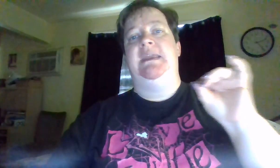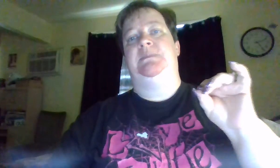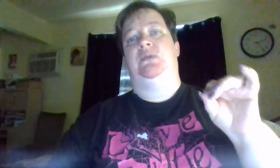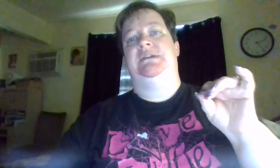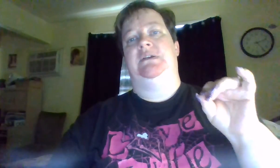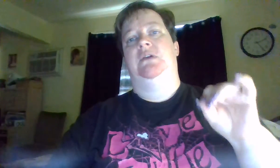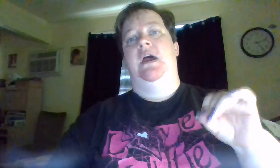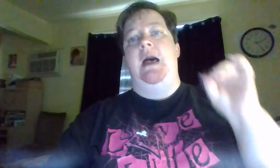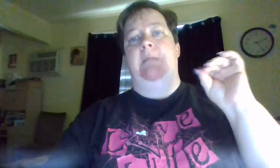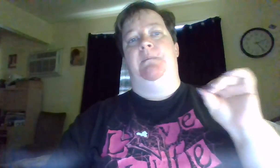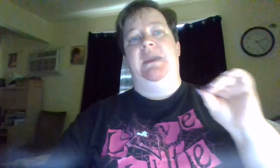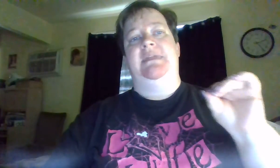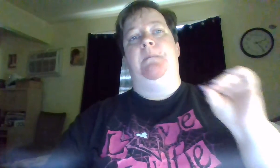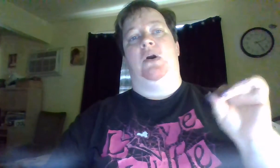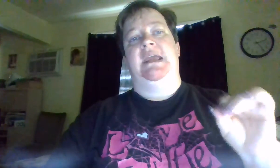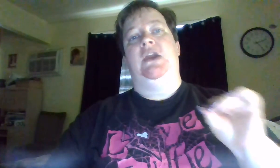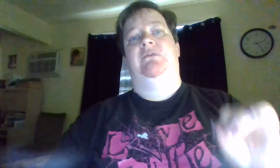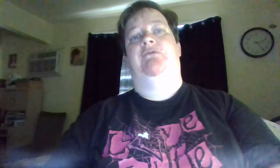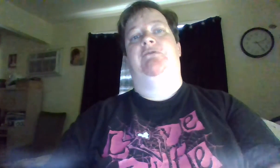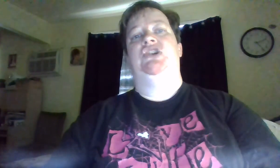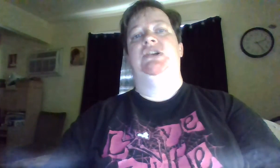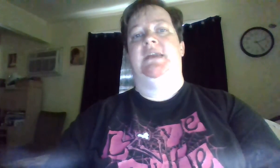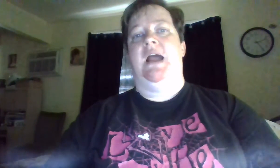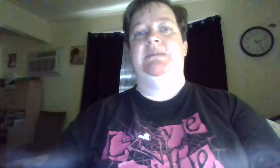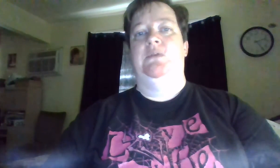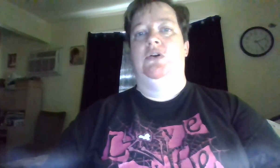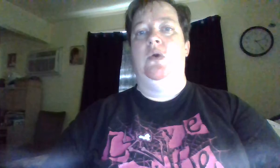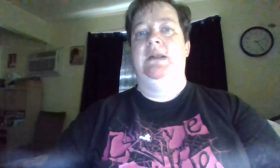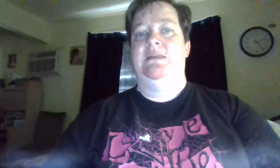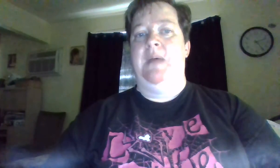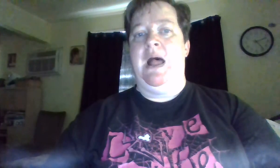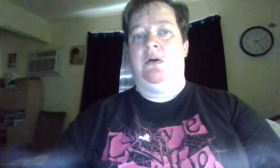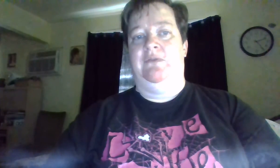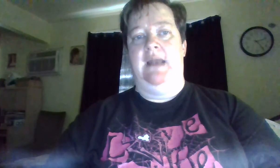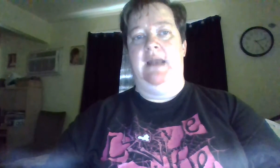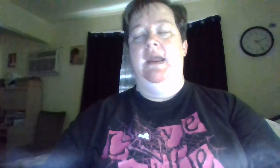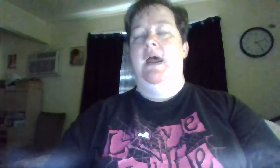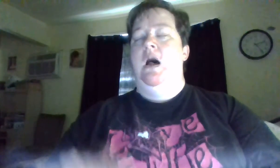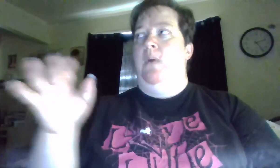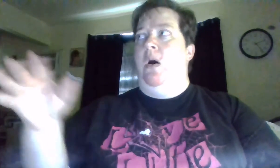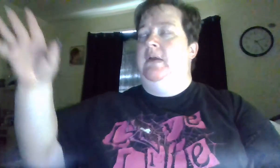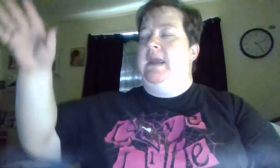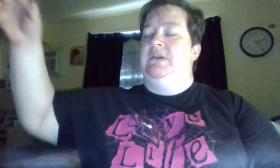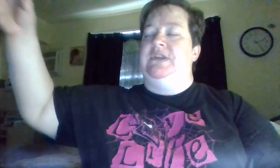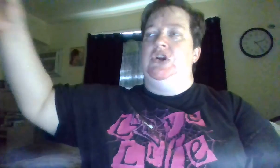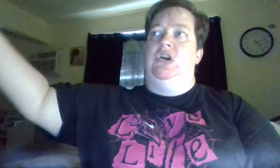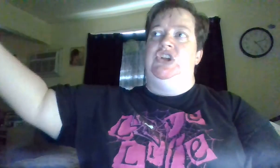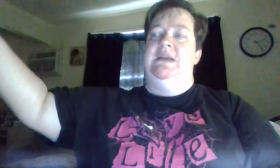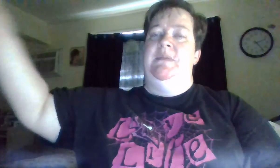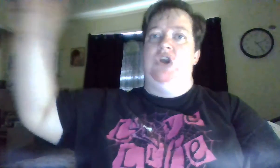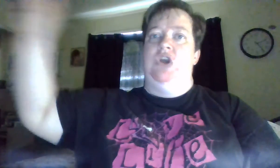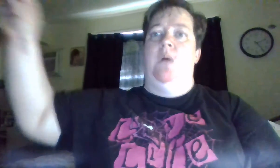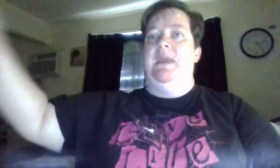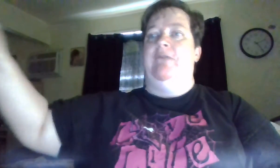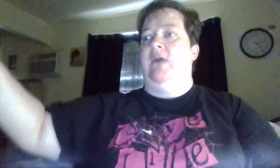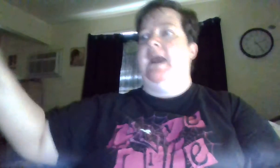his prisoner, but be thou partaker of the afflictions of the gospel according to the power of God. Paul here is encouraging Timothy, don't be afraid